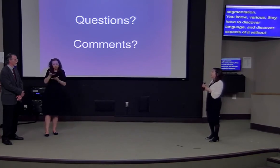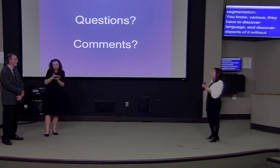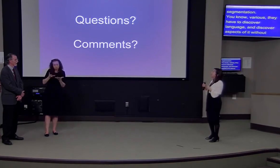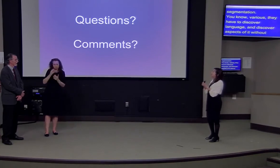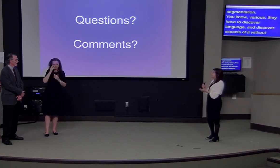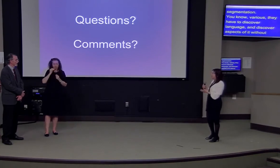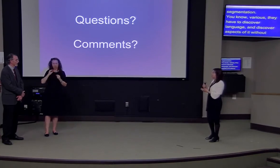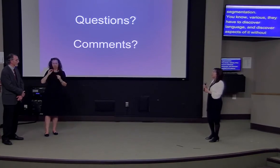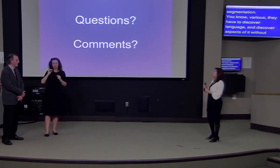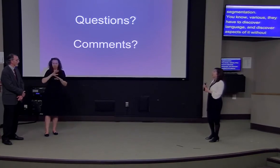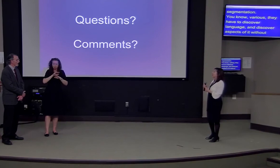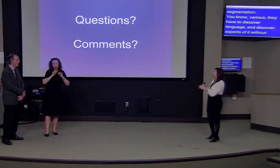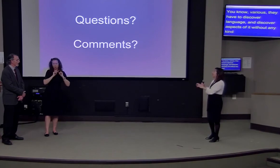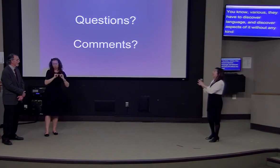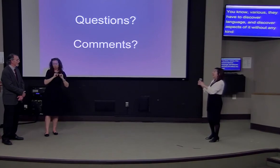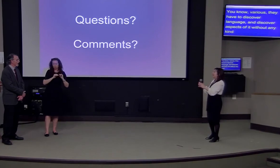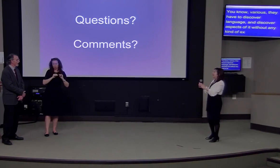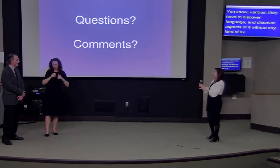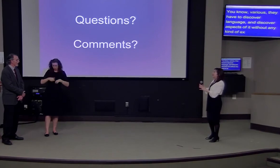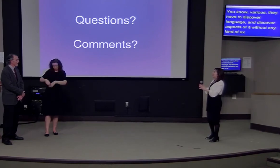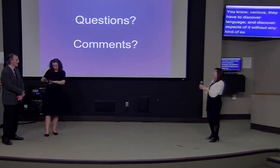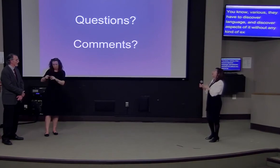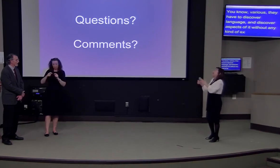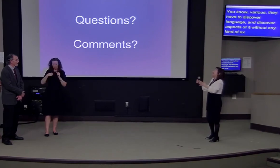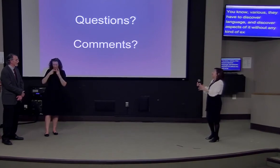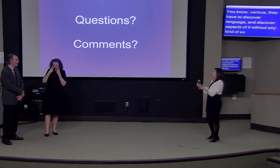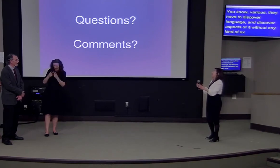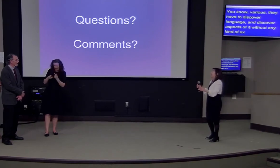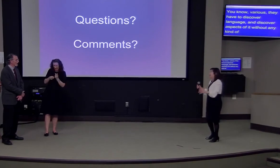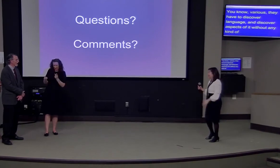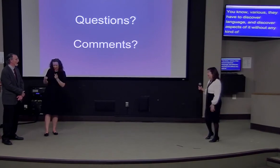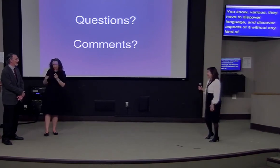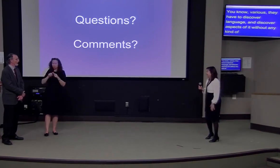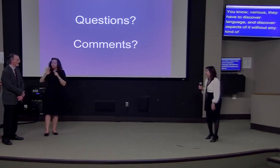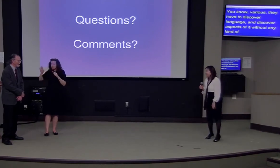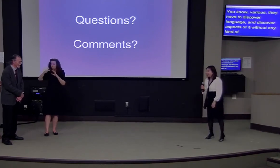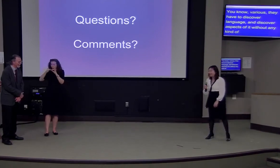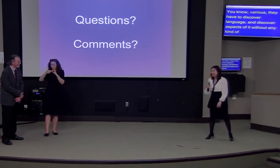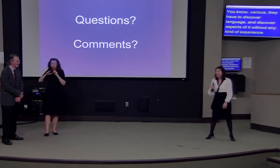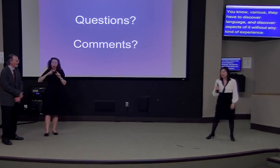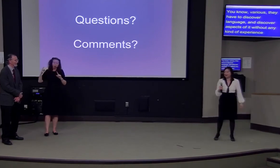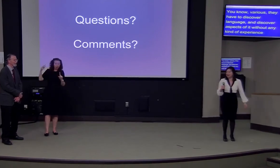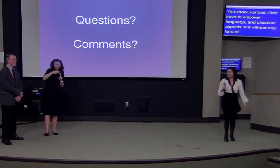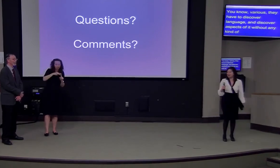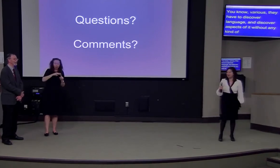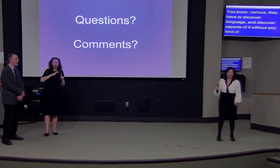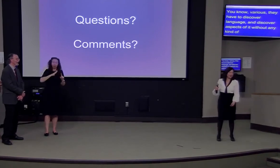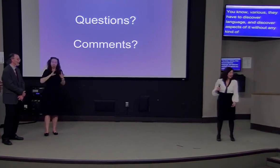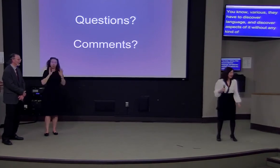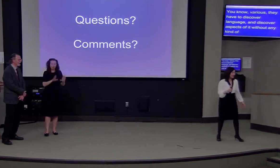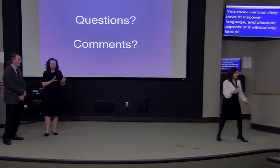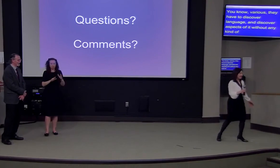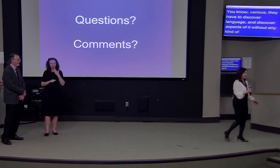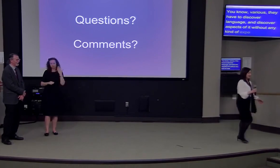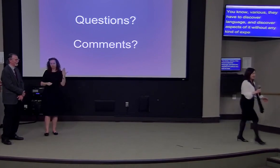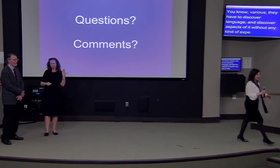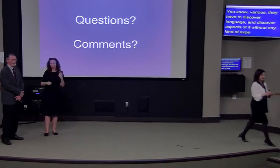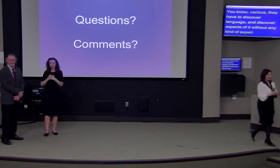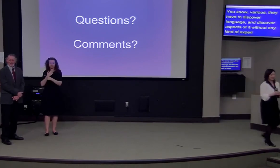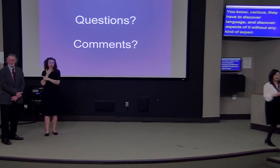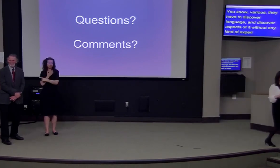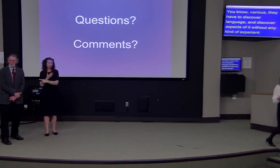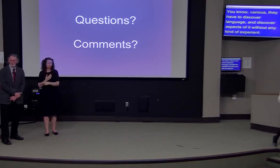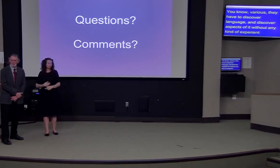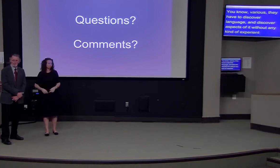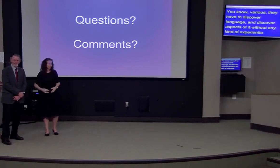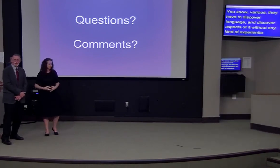at a more instructional level. So for me, this was wonderful. Thank you.